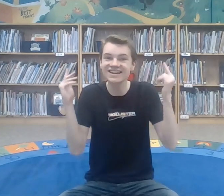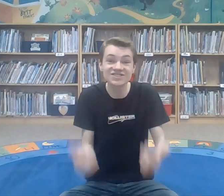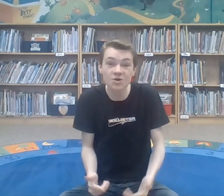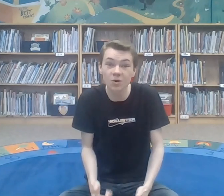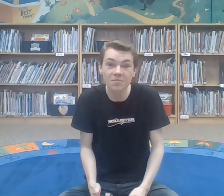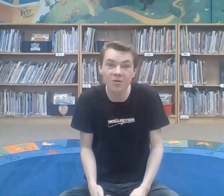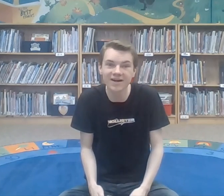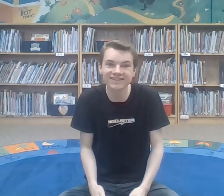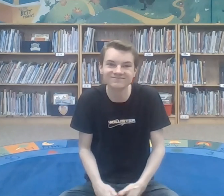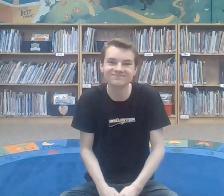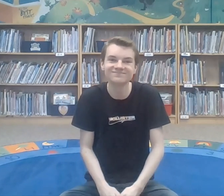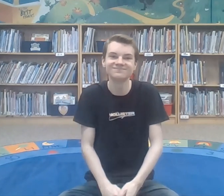It's your moment.